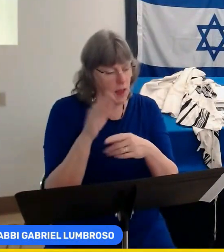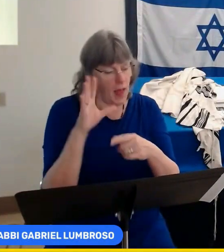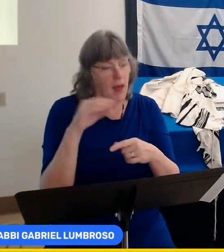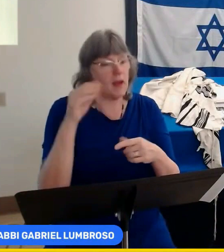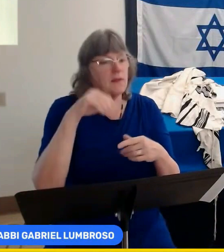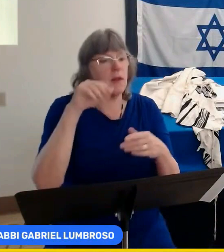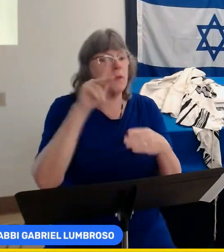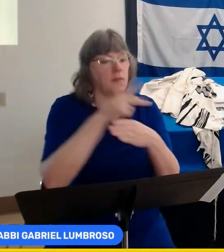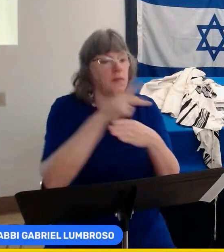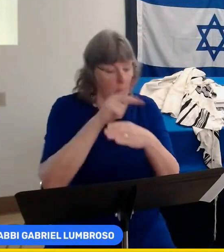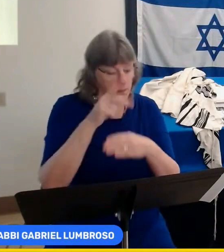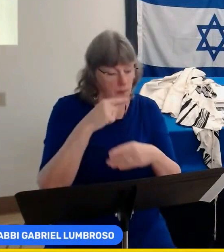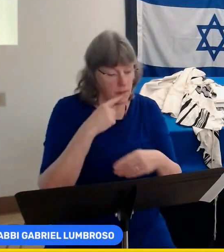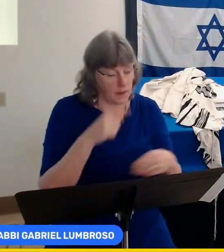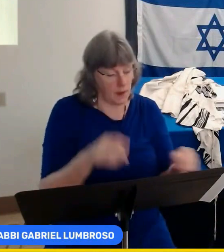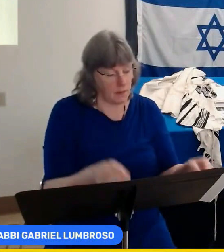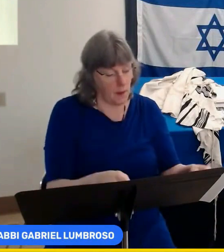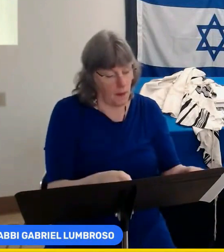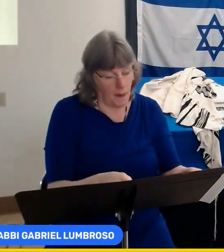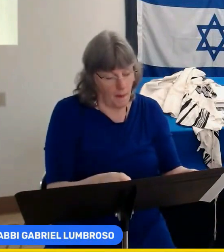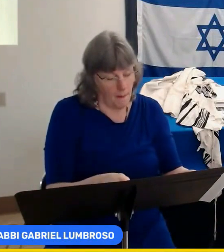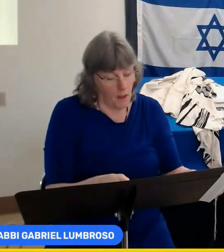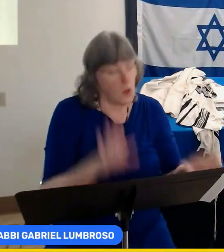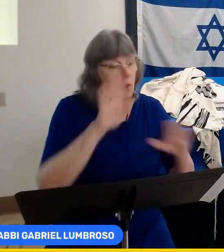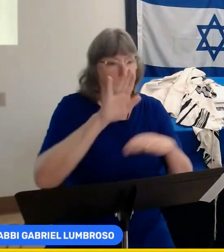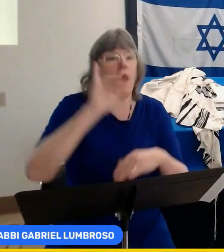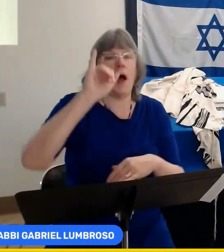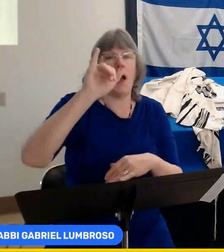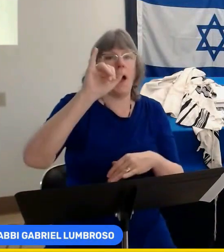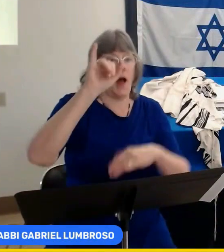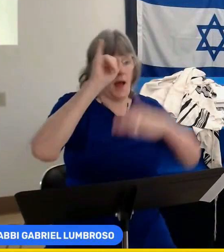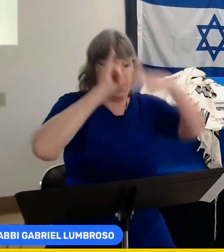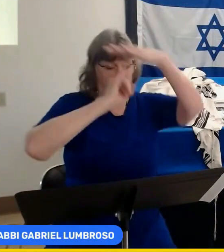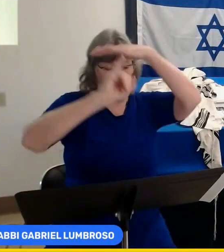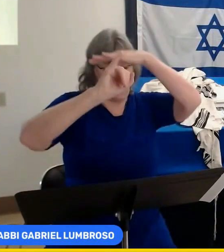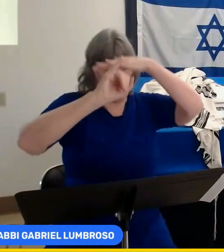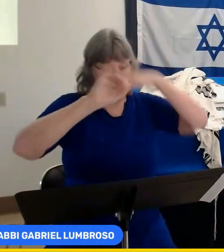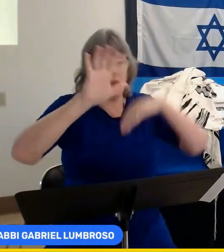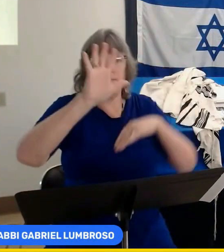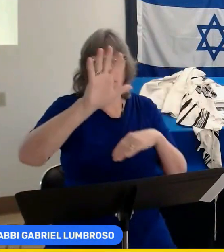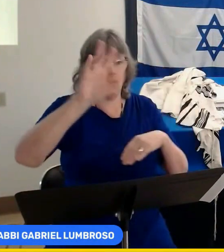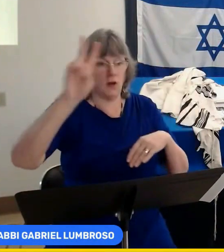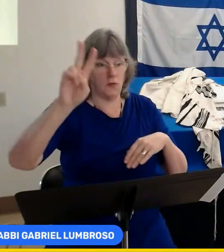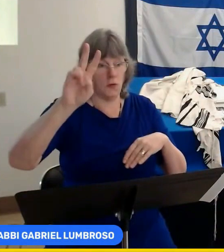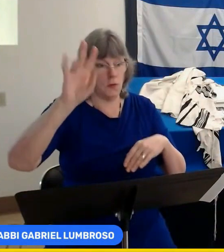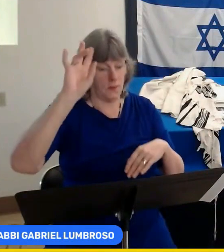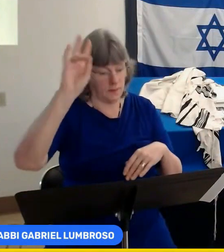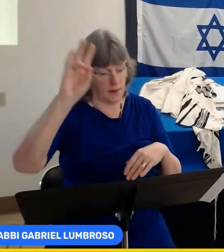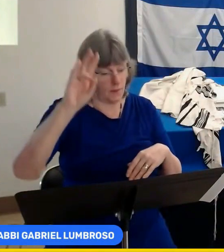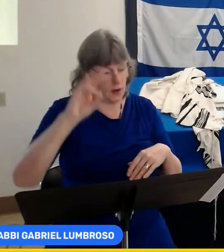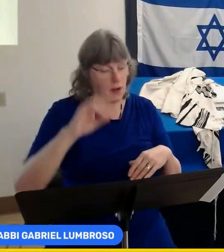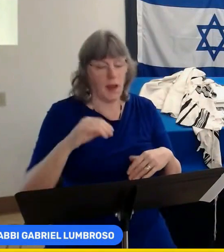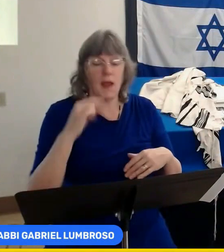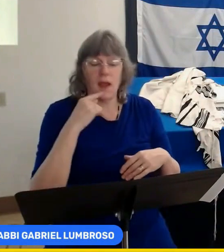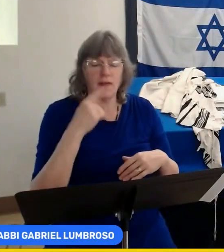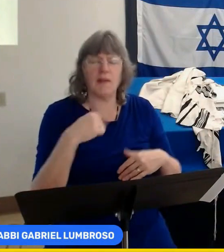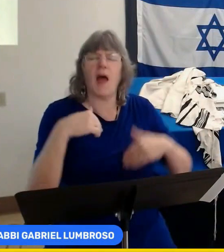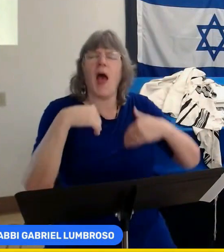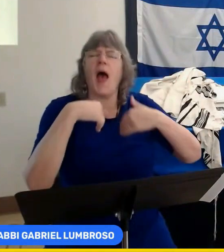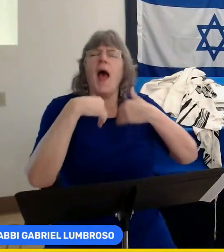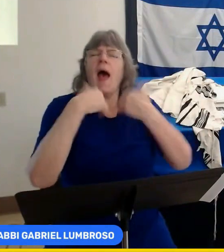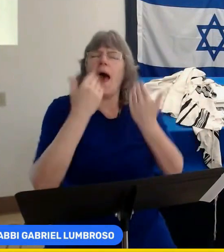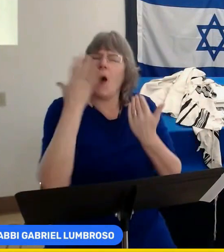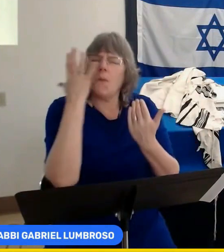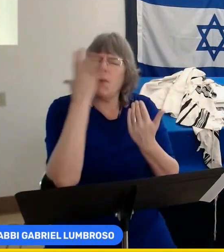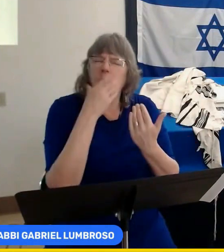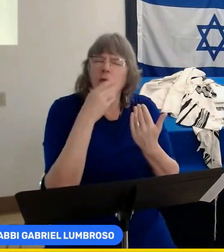Papers went away. Yeah, they go. So, in the song Manavu, which says, "How beautiful on the mountains are the feet of him who